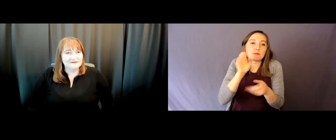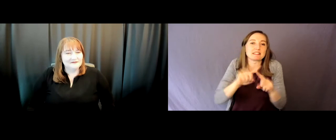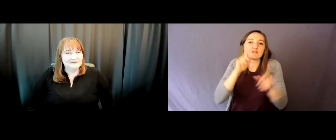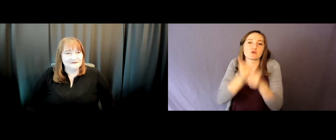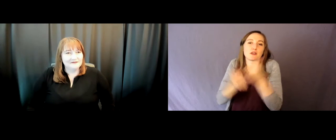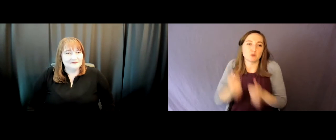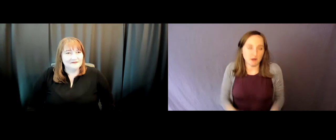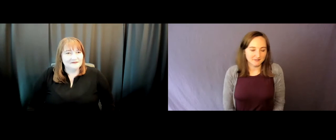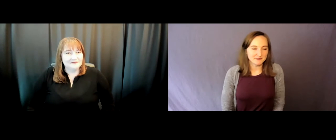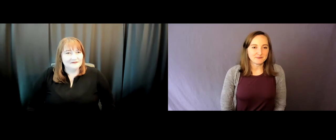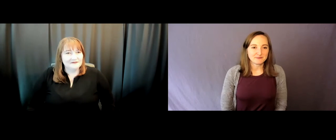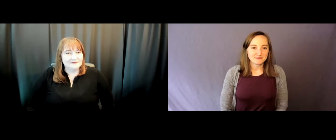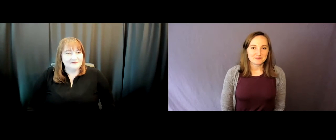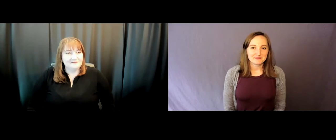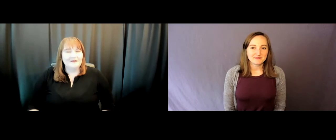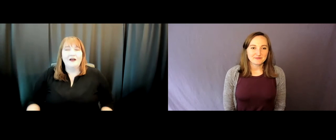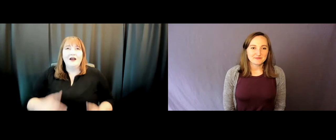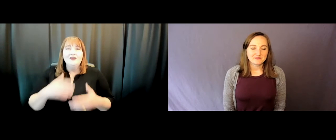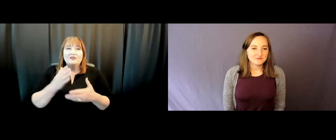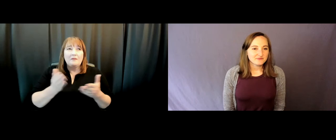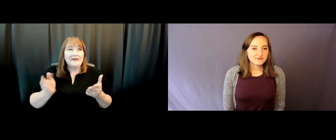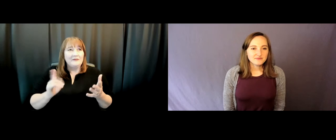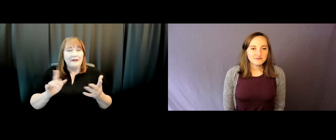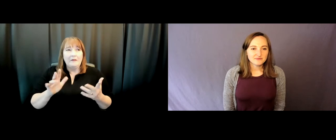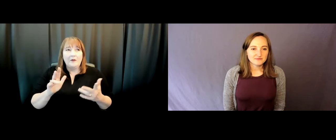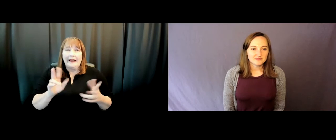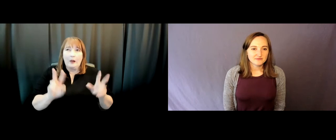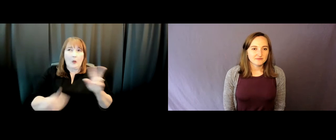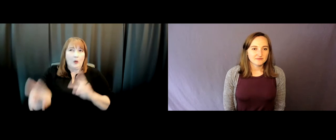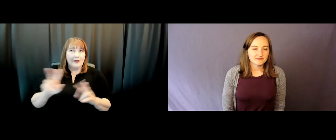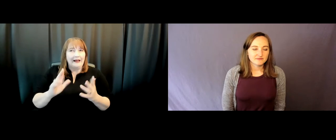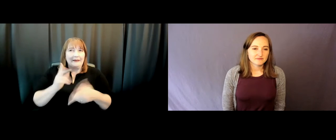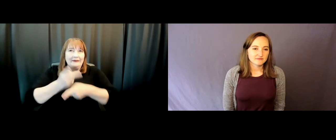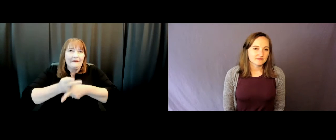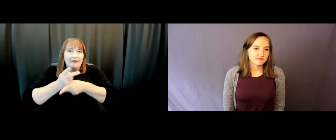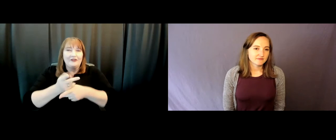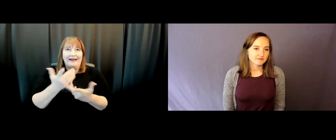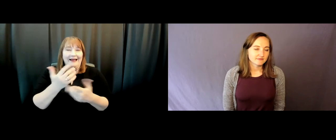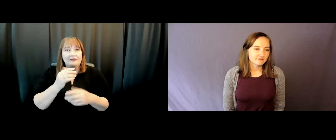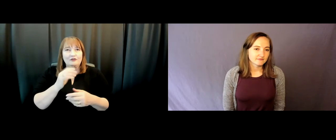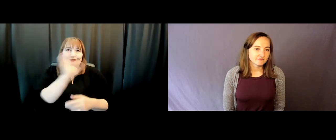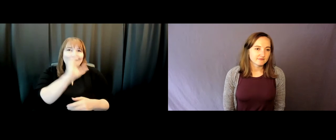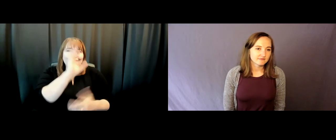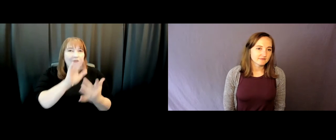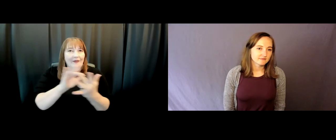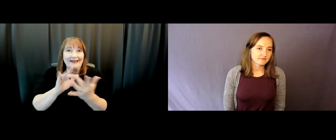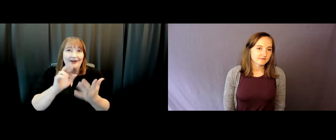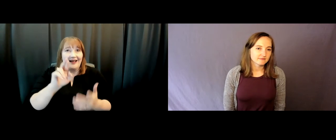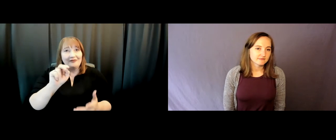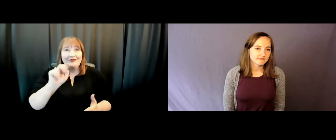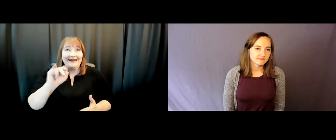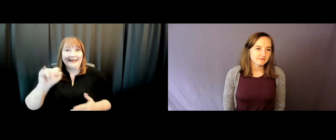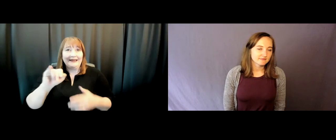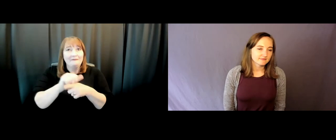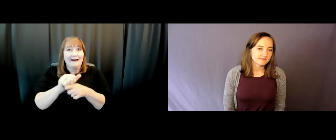certain things that people can look out for? I mean, like if you're Googling Reiki practitioners. Yeah,